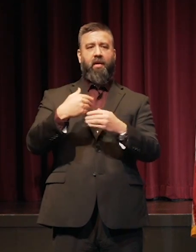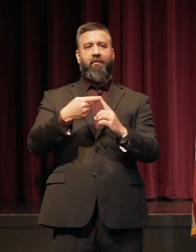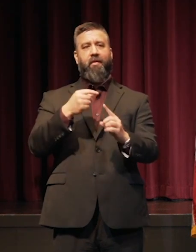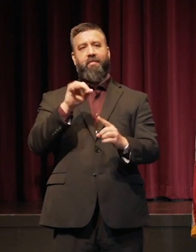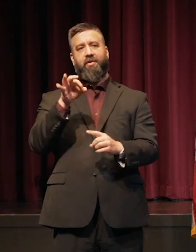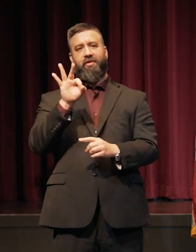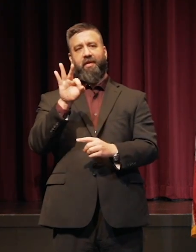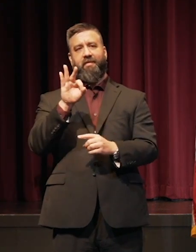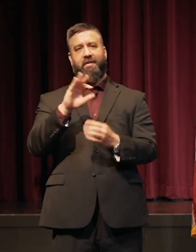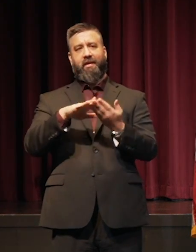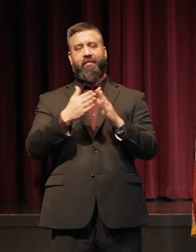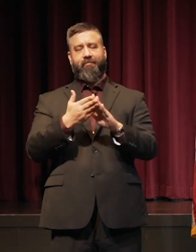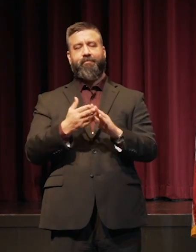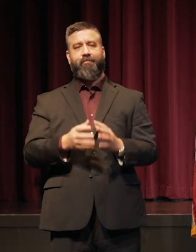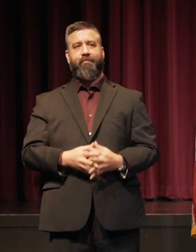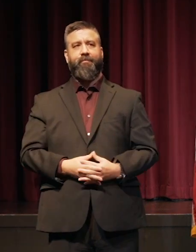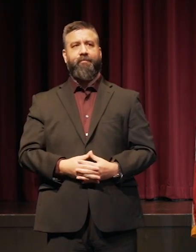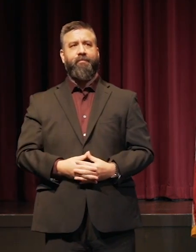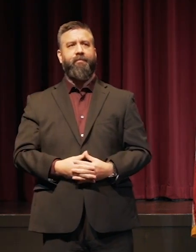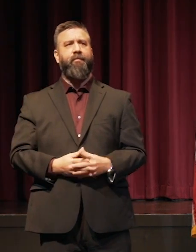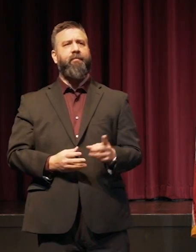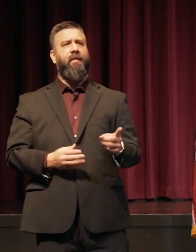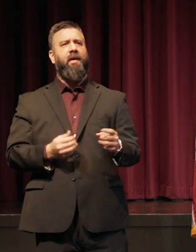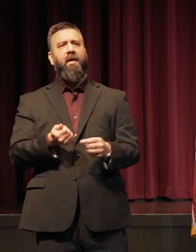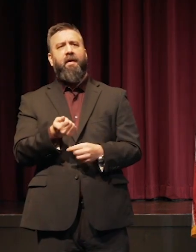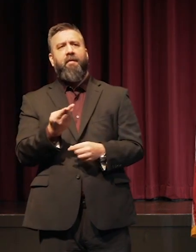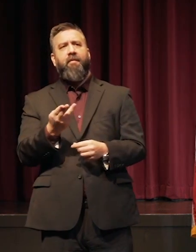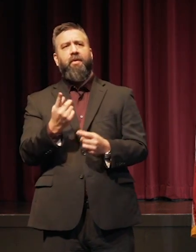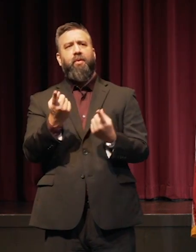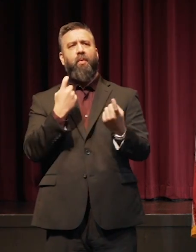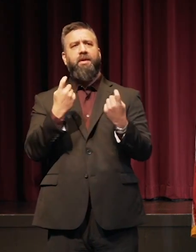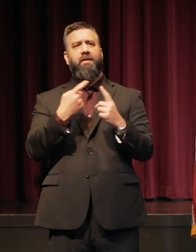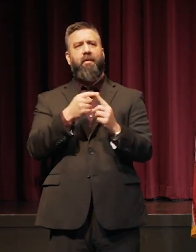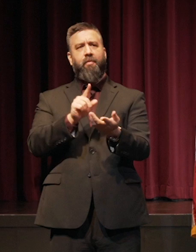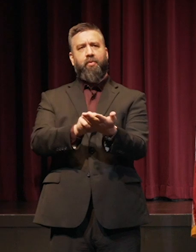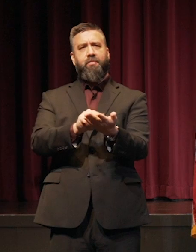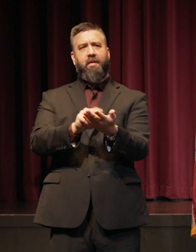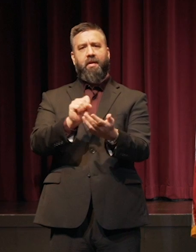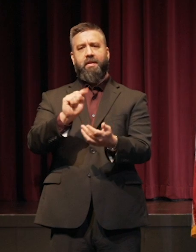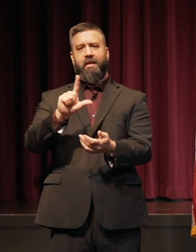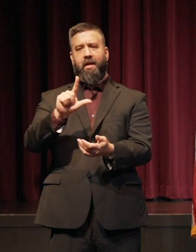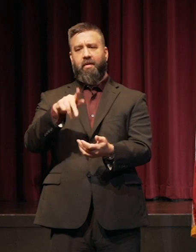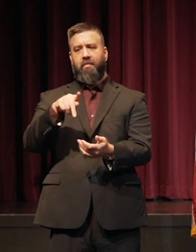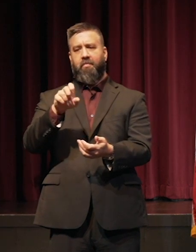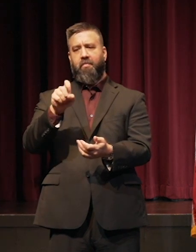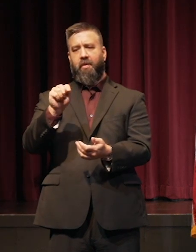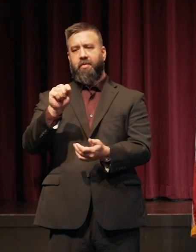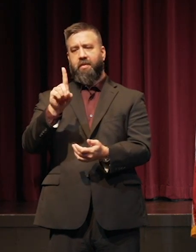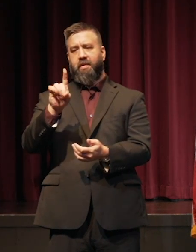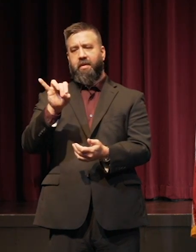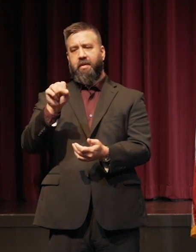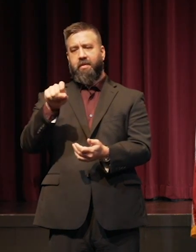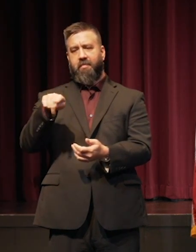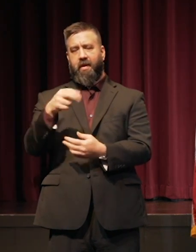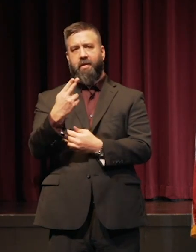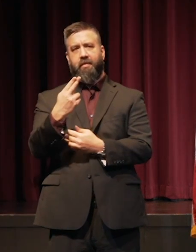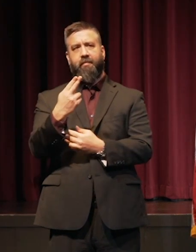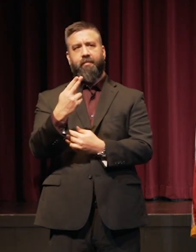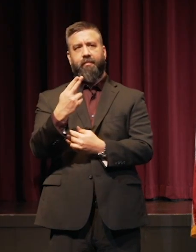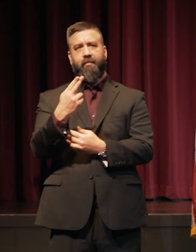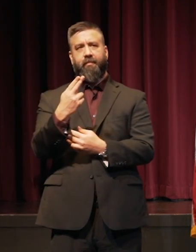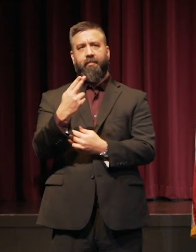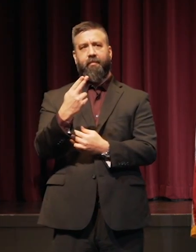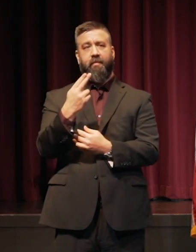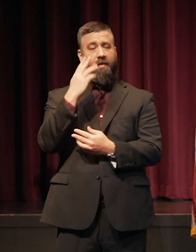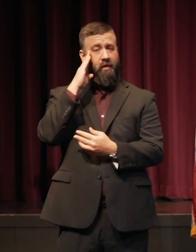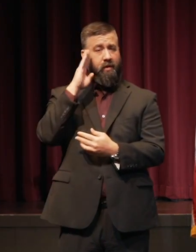City. I have a couple of questions from the Post-Dispatch that just came in. Do you have any idea how many people the